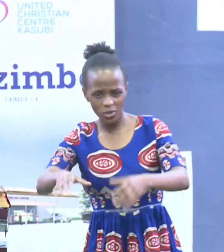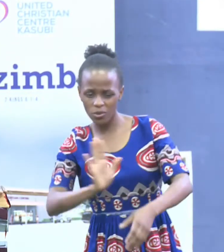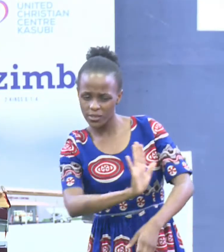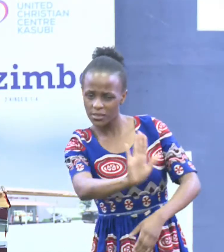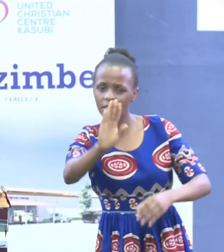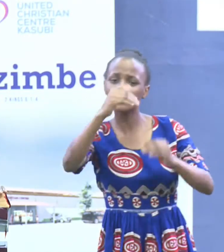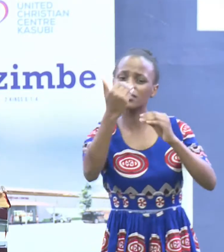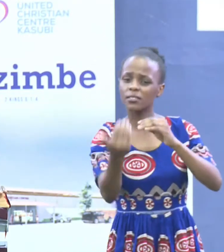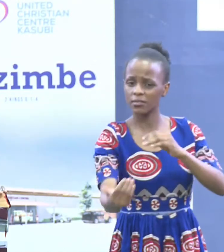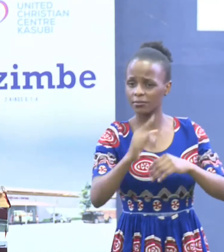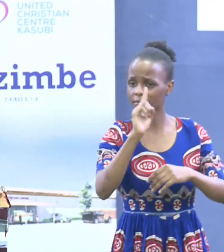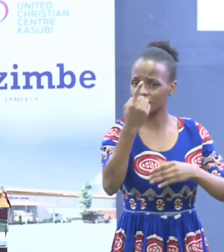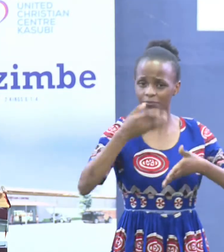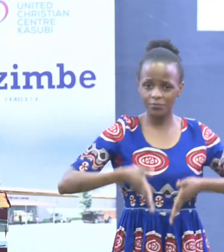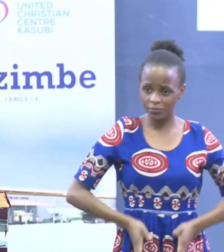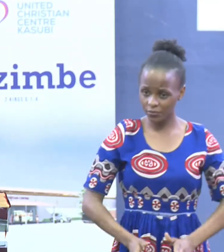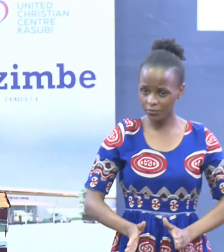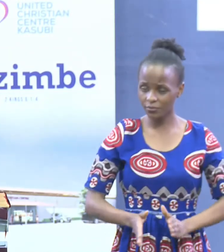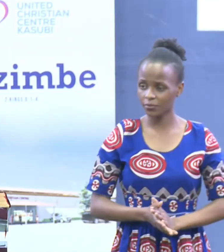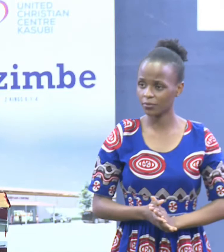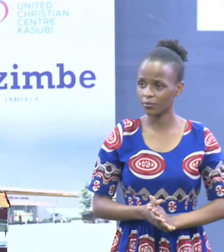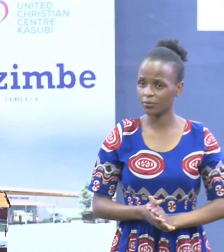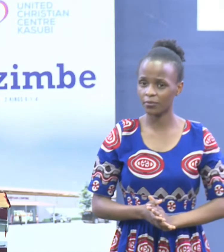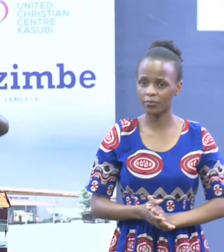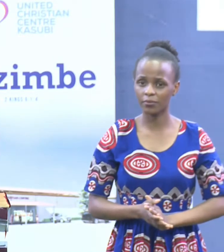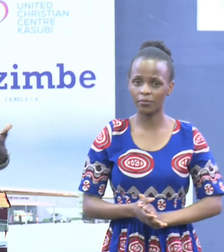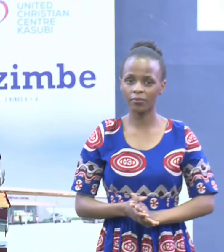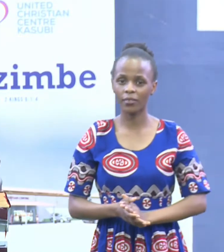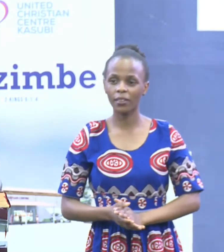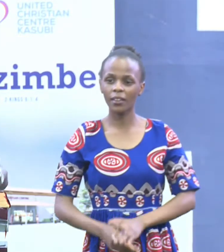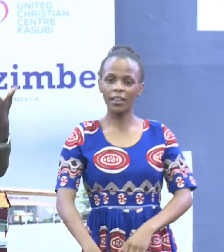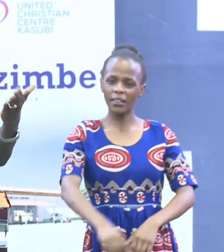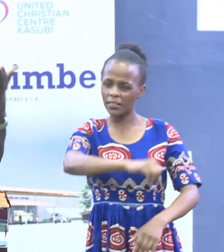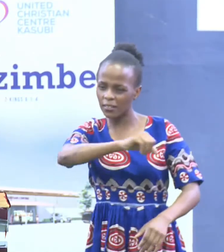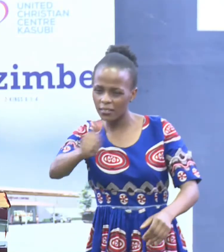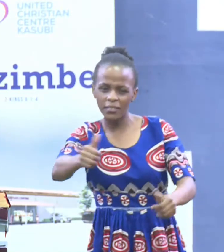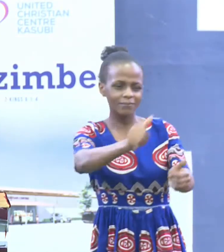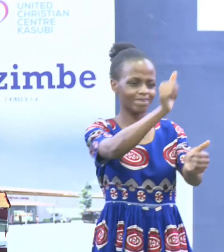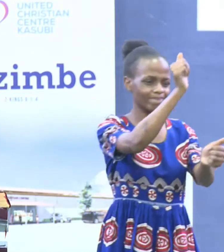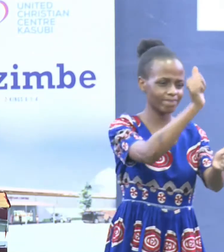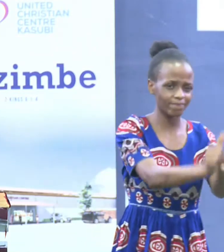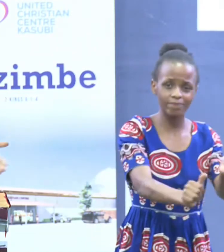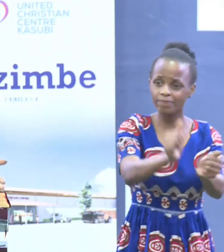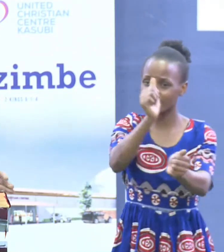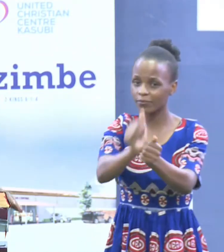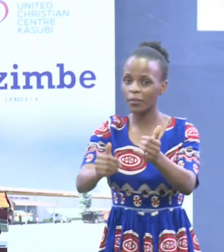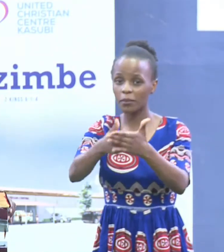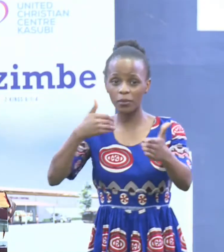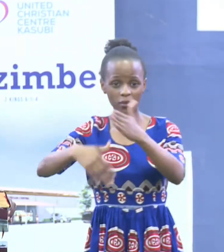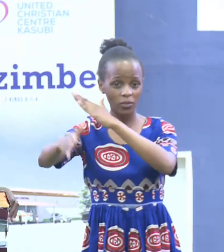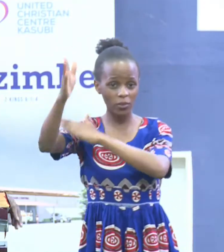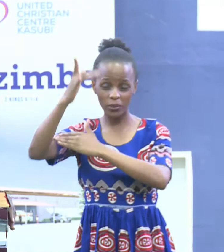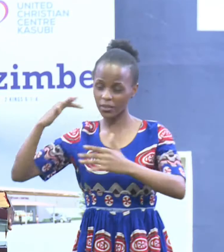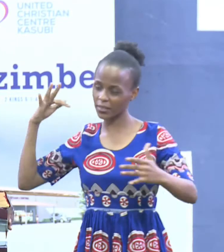mubereberye. He lost the firstborn. Obukwa ebibonyo obonyo ebirala Katonda byali asoso kozesa.